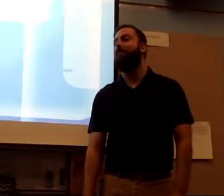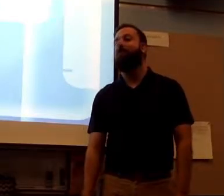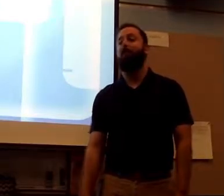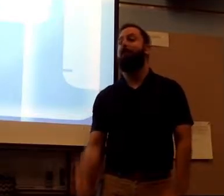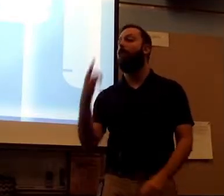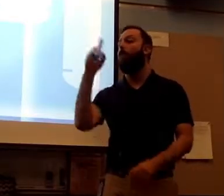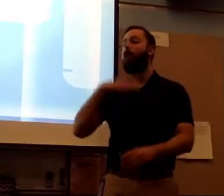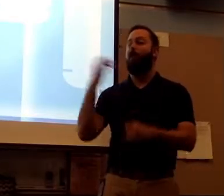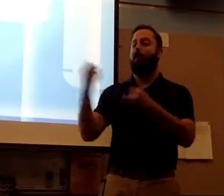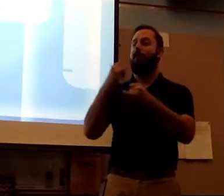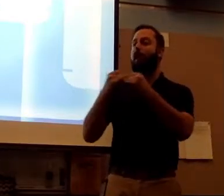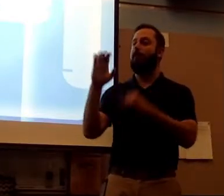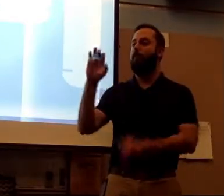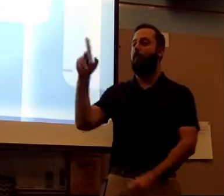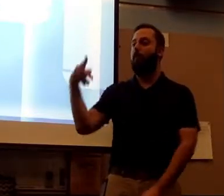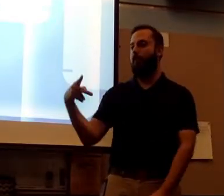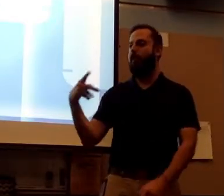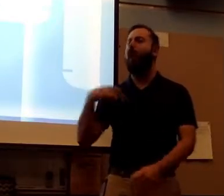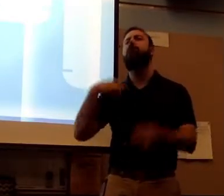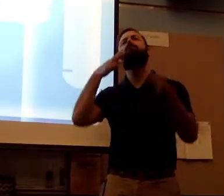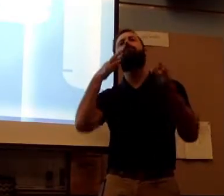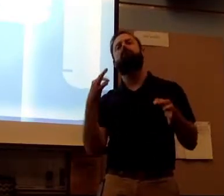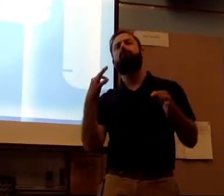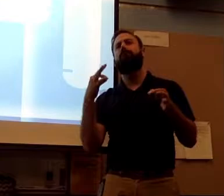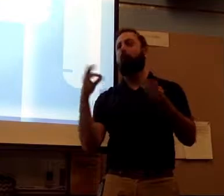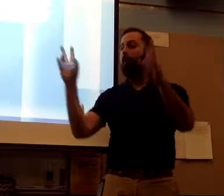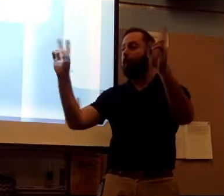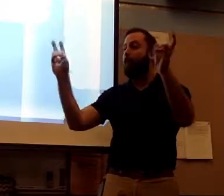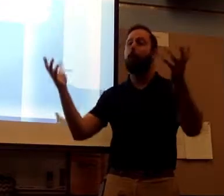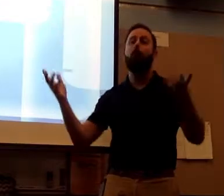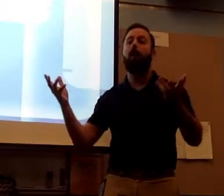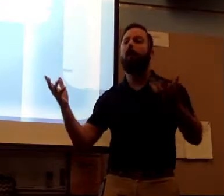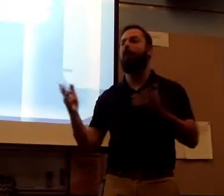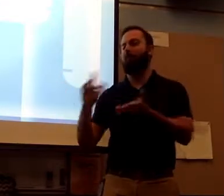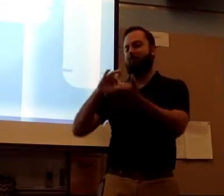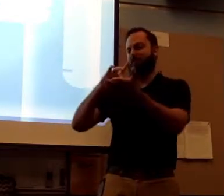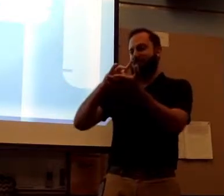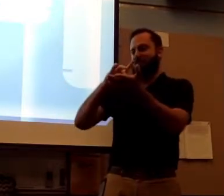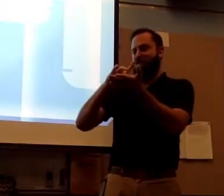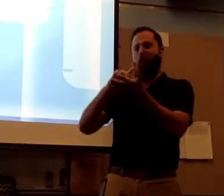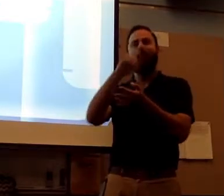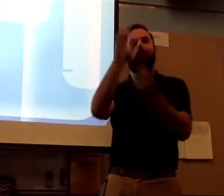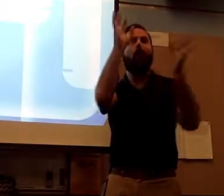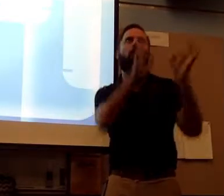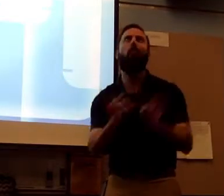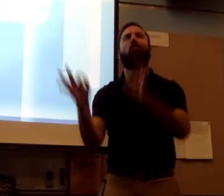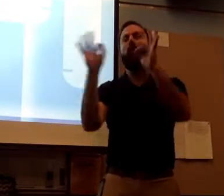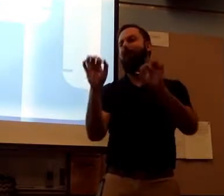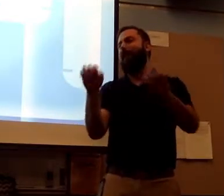For my last cultural literacy project, I decided to do another medical one, and you can roll your eyes all you want, but I think it's